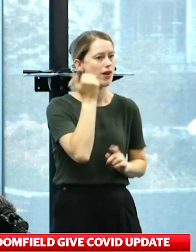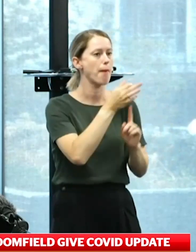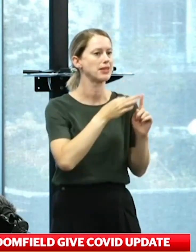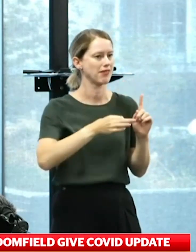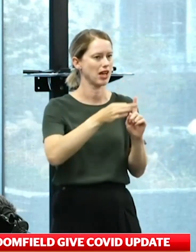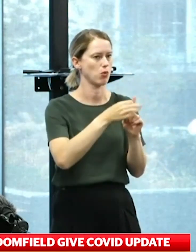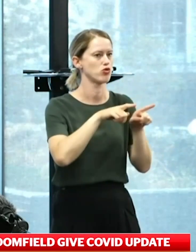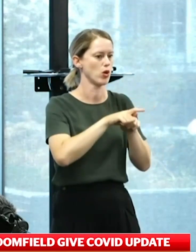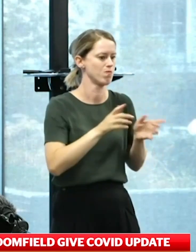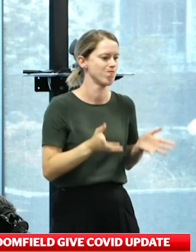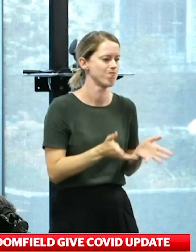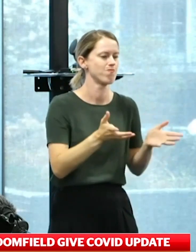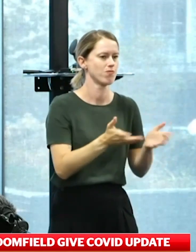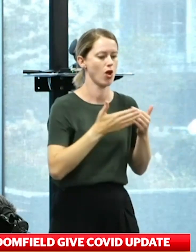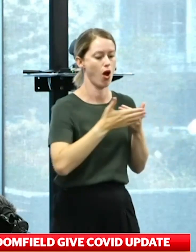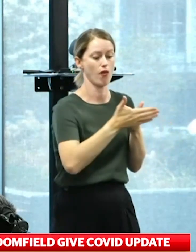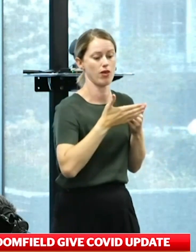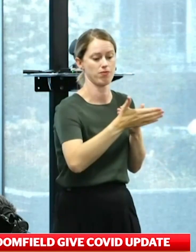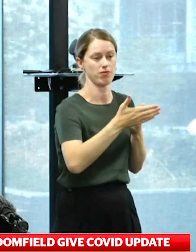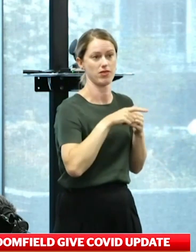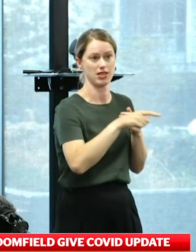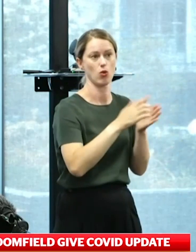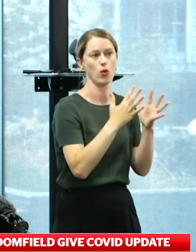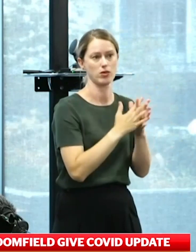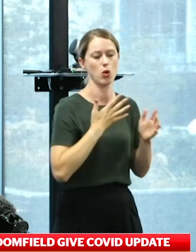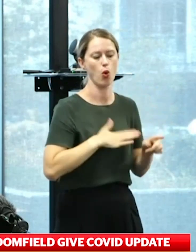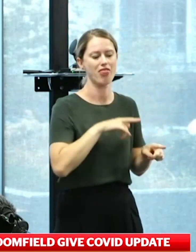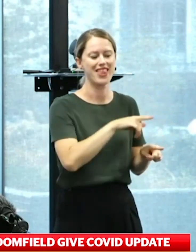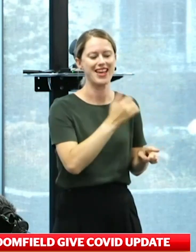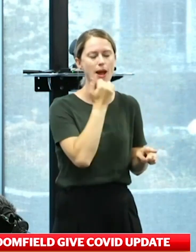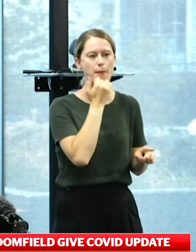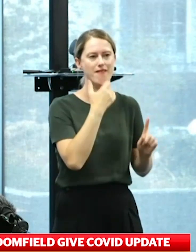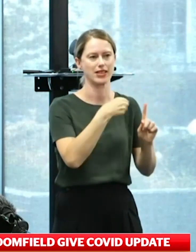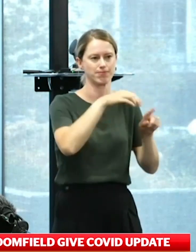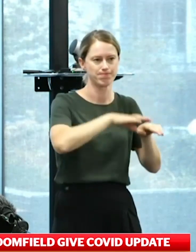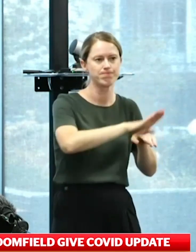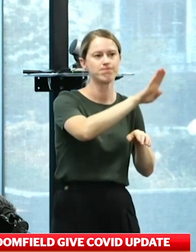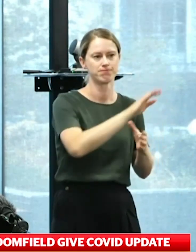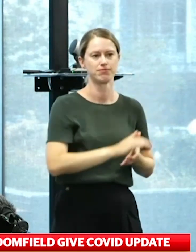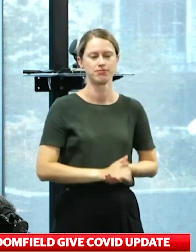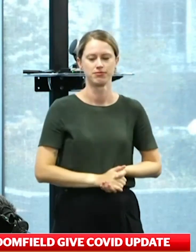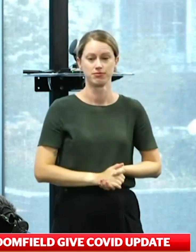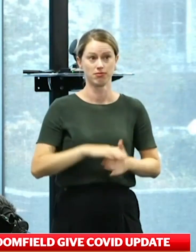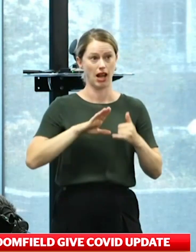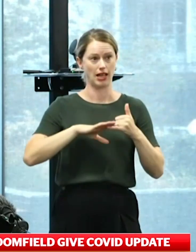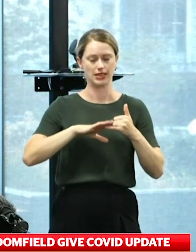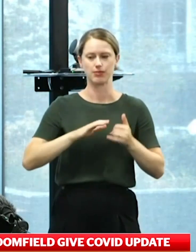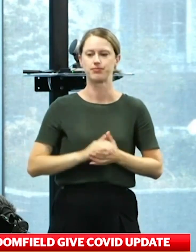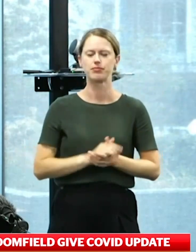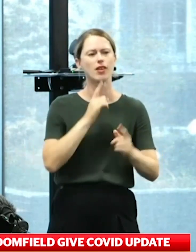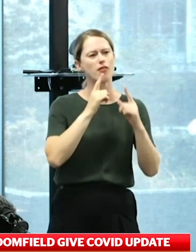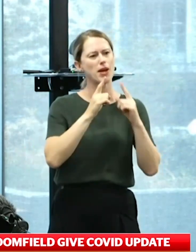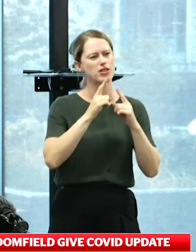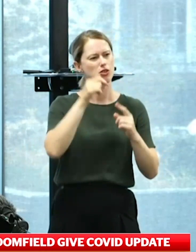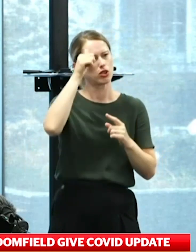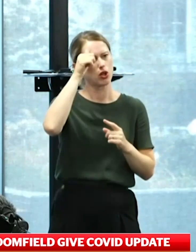Pacifica over these coming weeks. We want to see their rates of vaccination also increase. And finally, just some